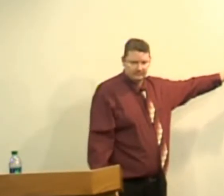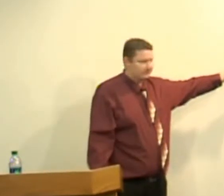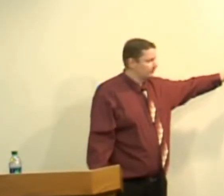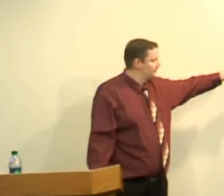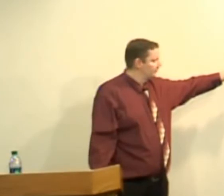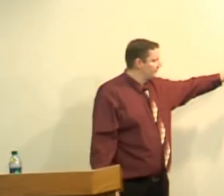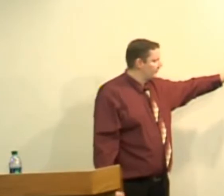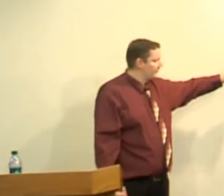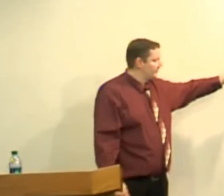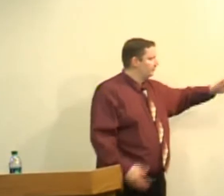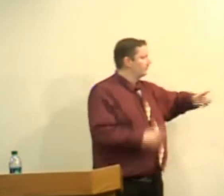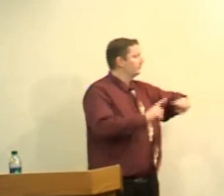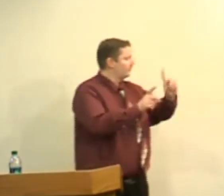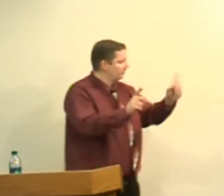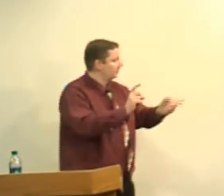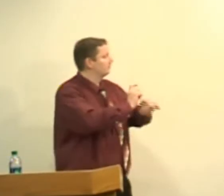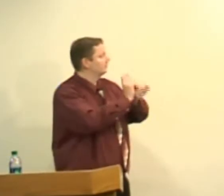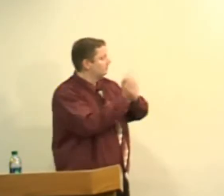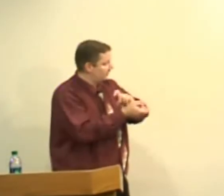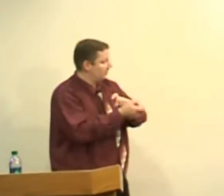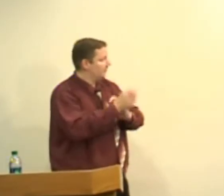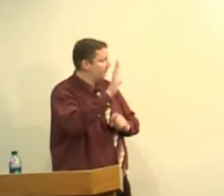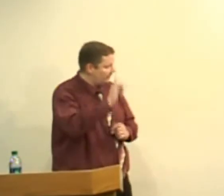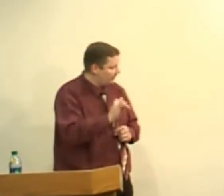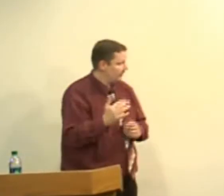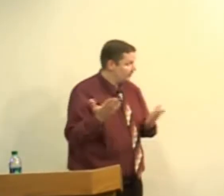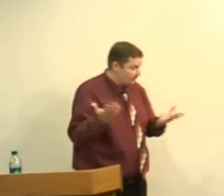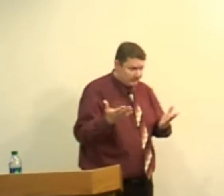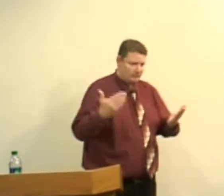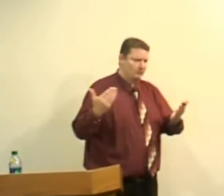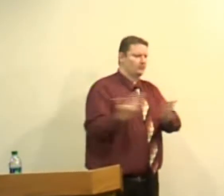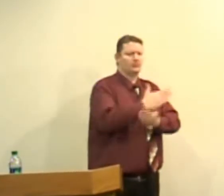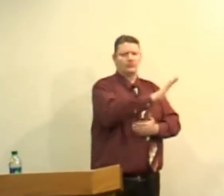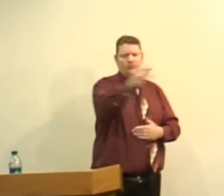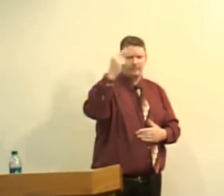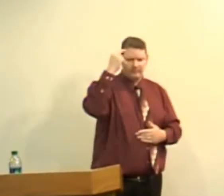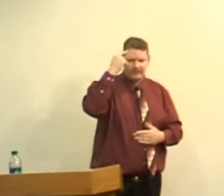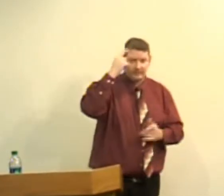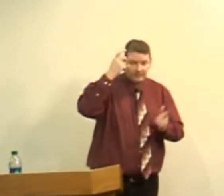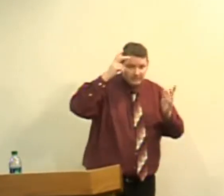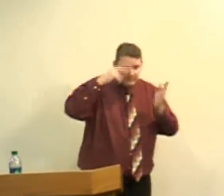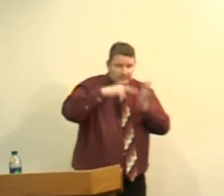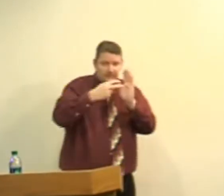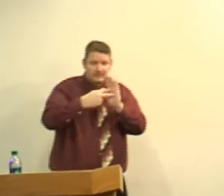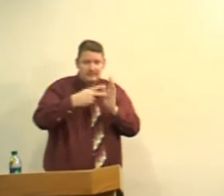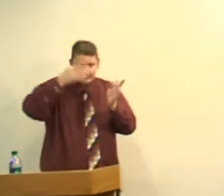but to be transformed by the new,